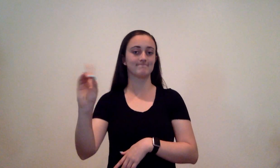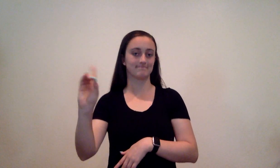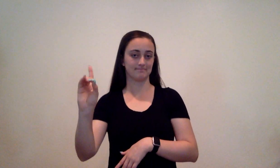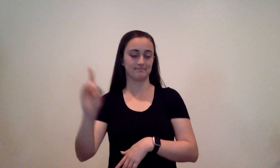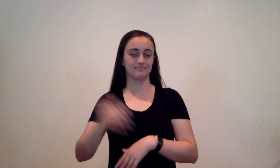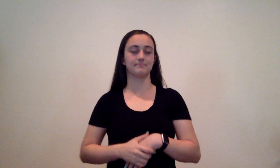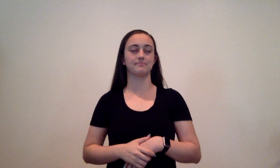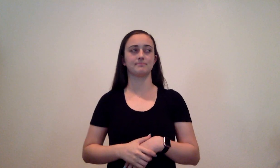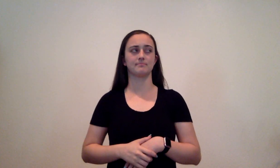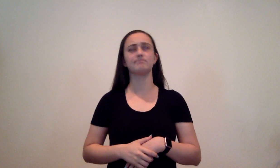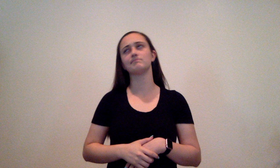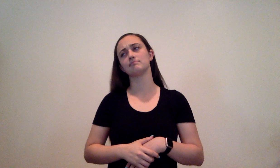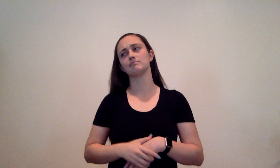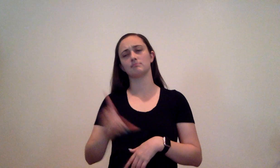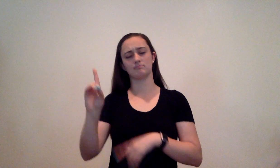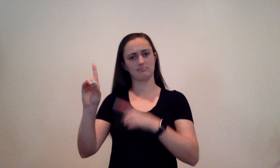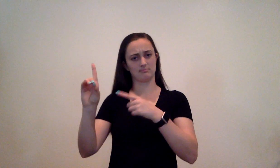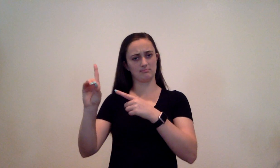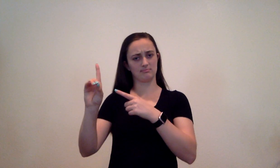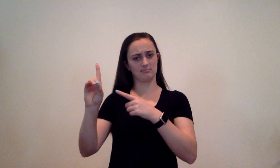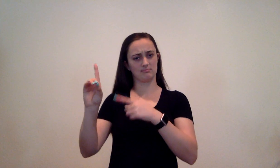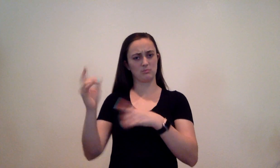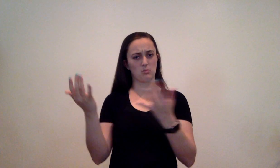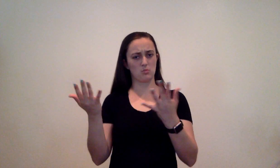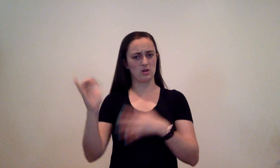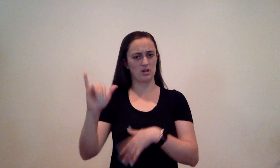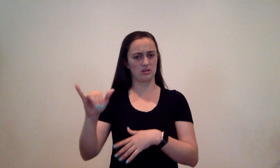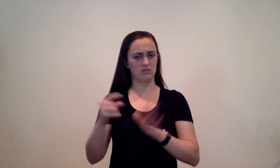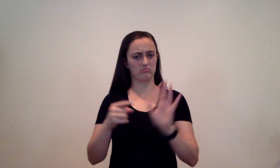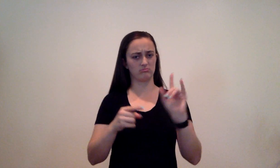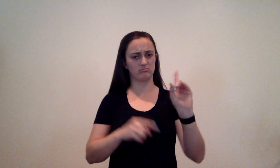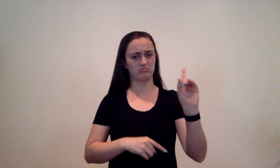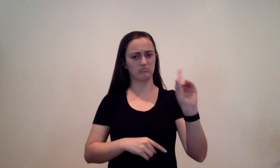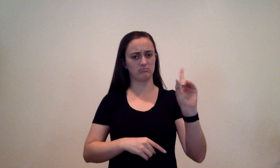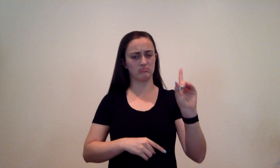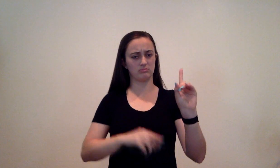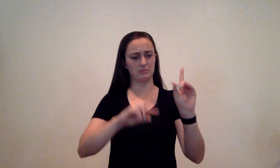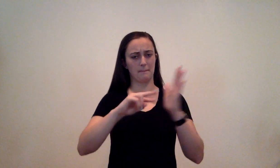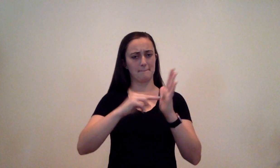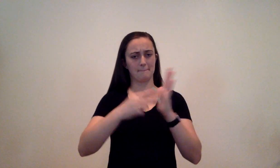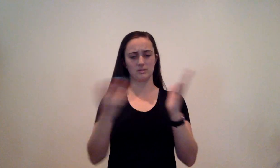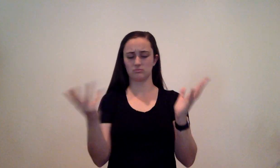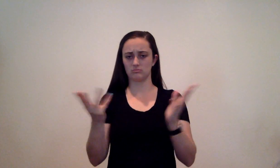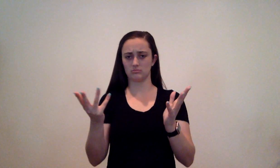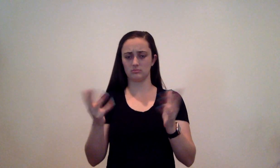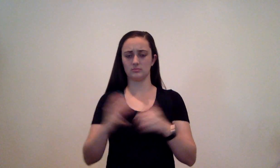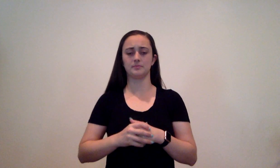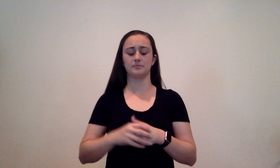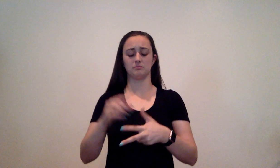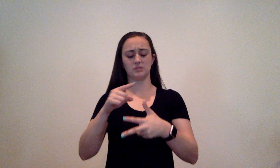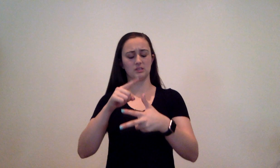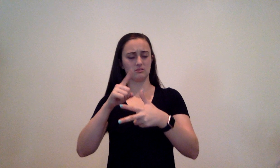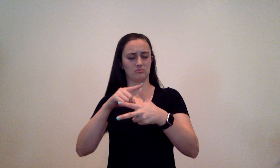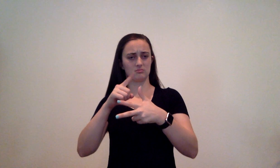Wait, democracy? What is democracy? What does that word mean? We said that the Archaic period ended